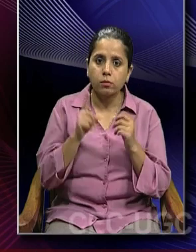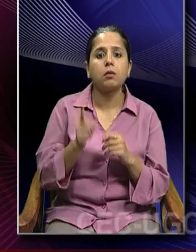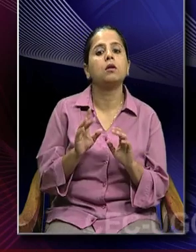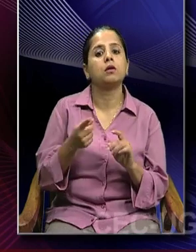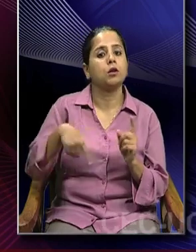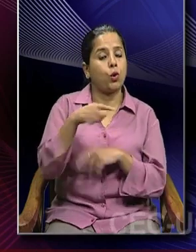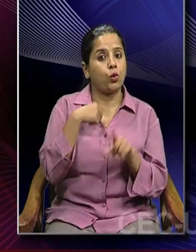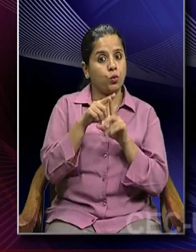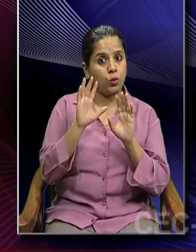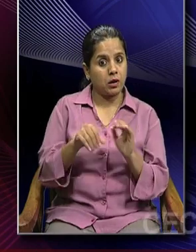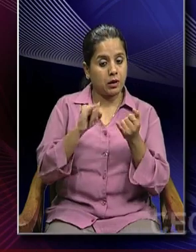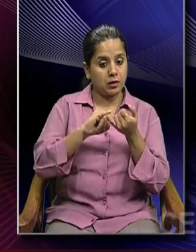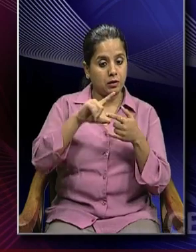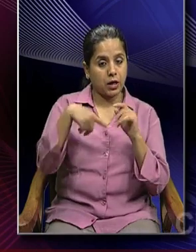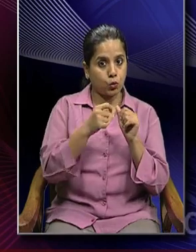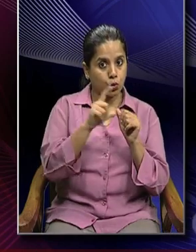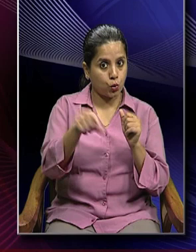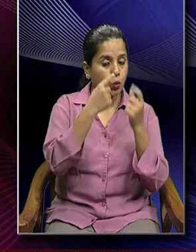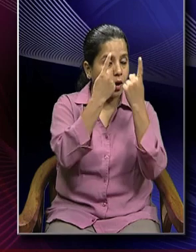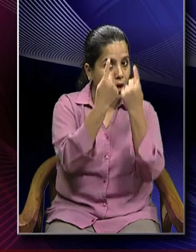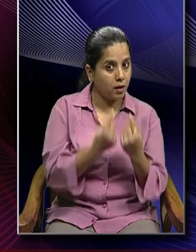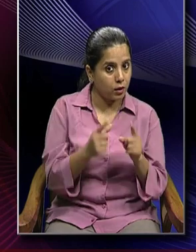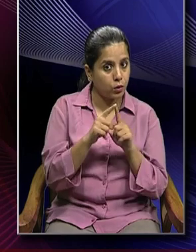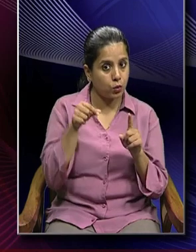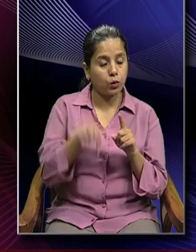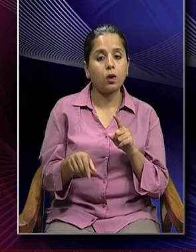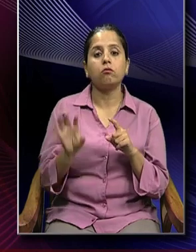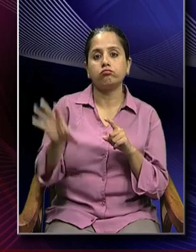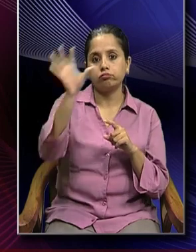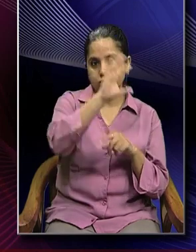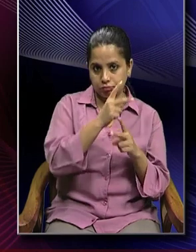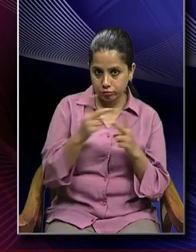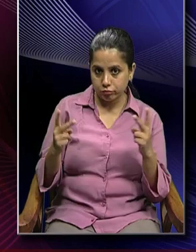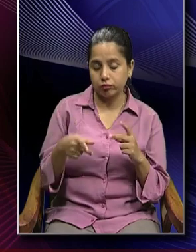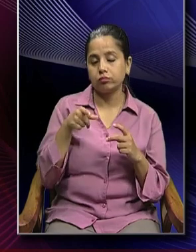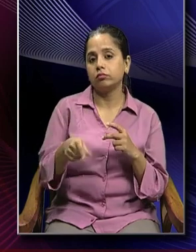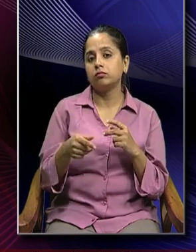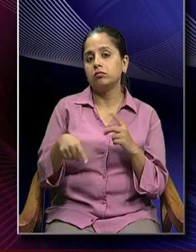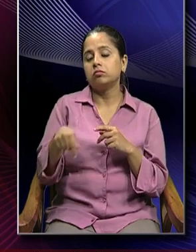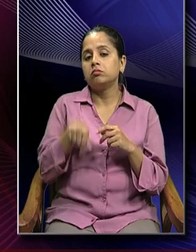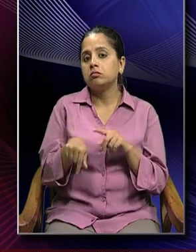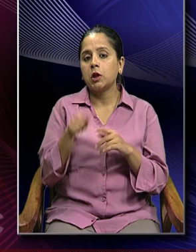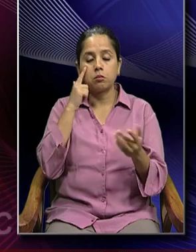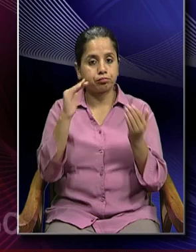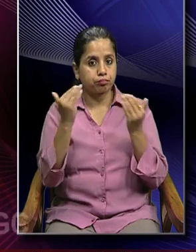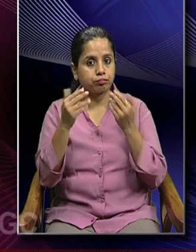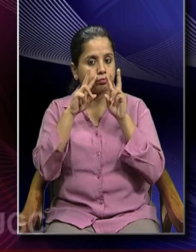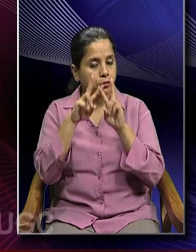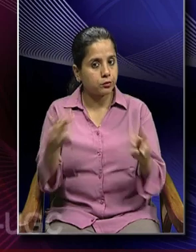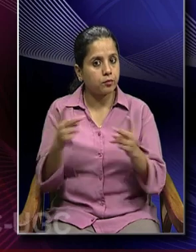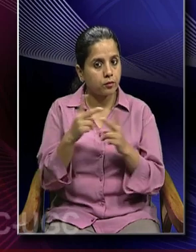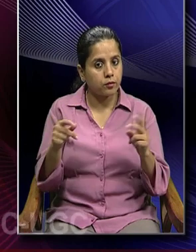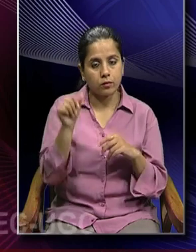are conducting the sectoral analysis across nations. I am conducting a comparative study